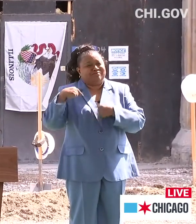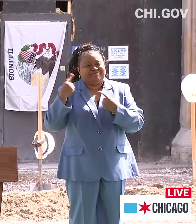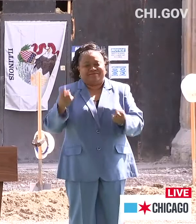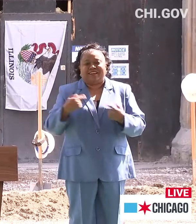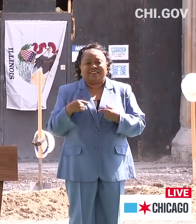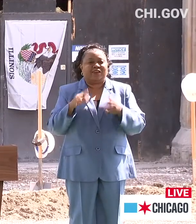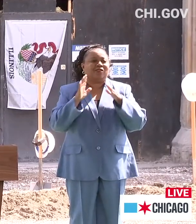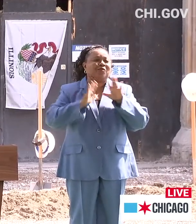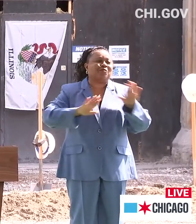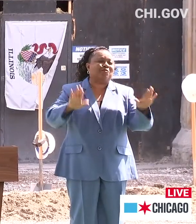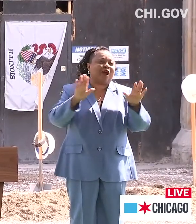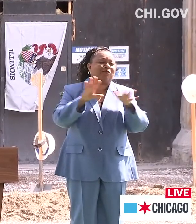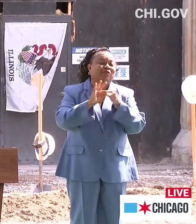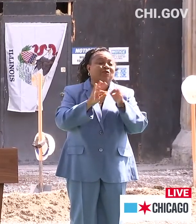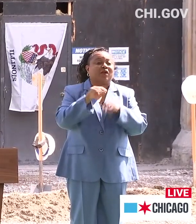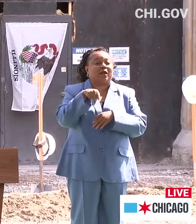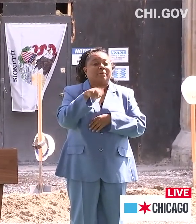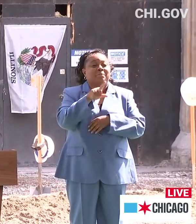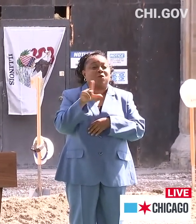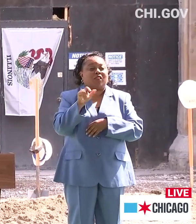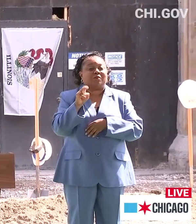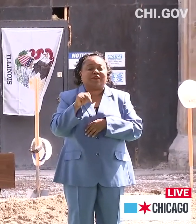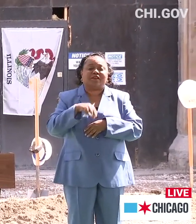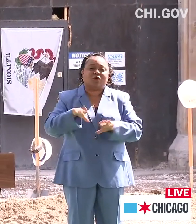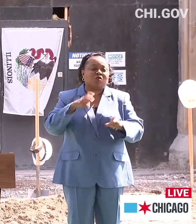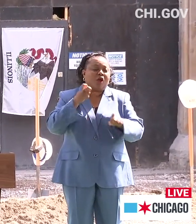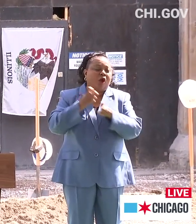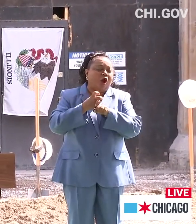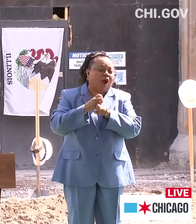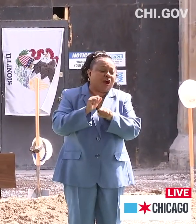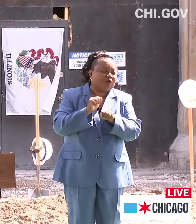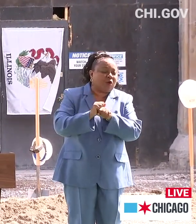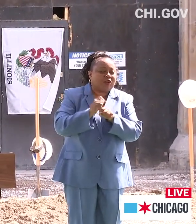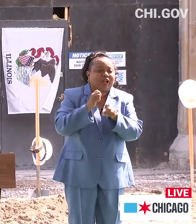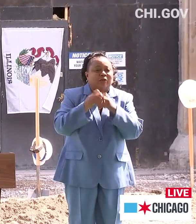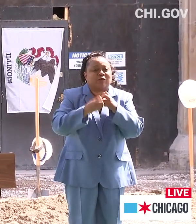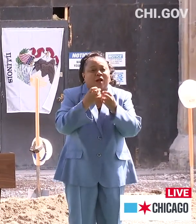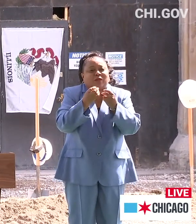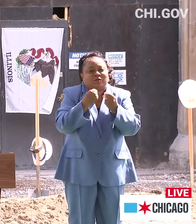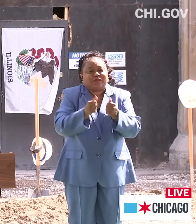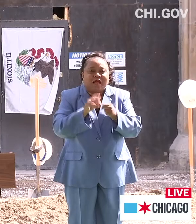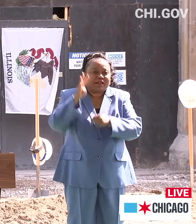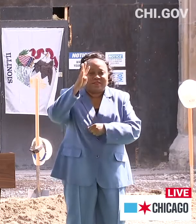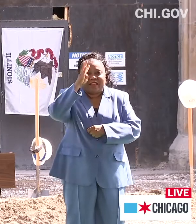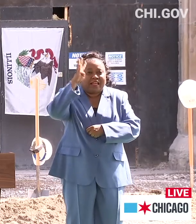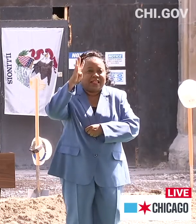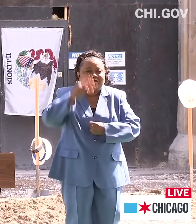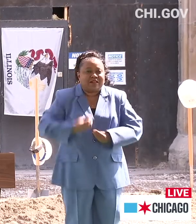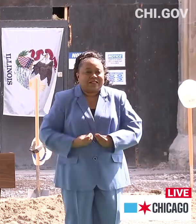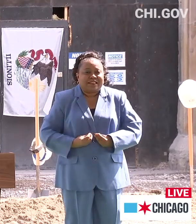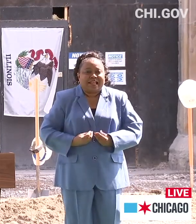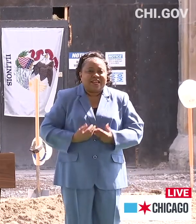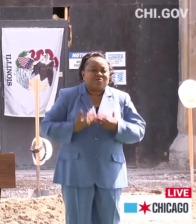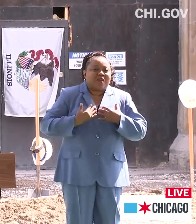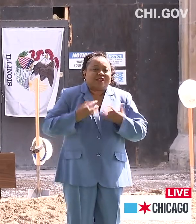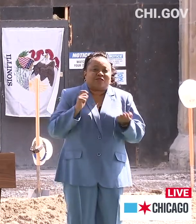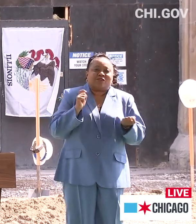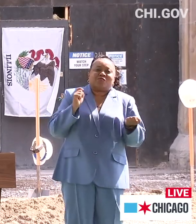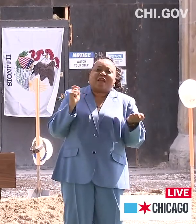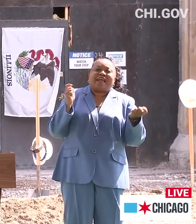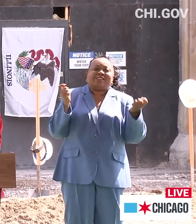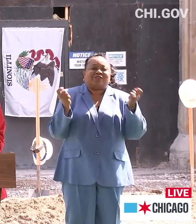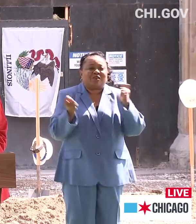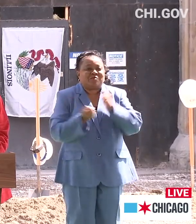the remarkable story of Pullman, a uniquely hardworking, problem-solving, innovative, inspirational,